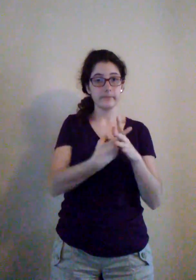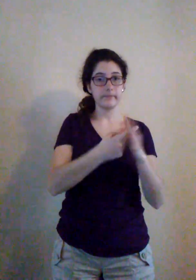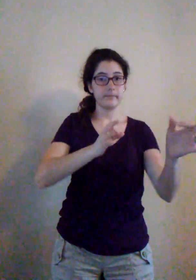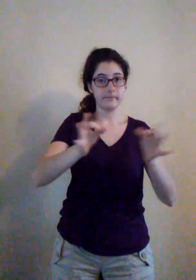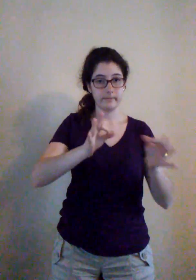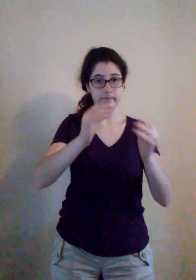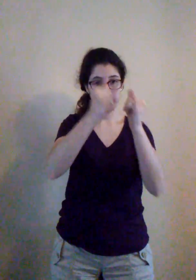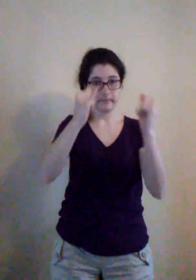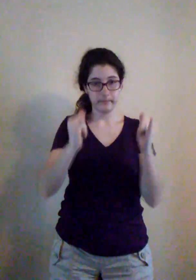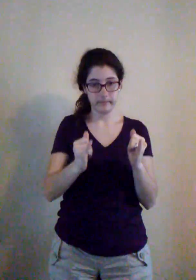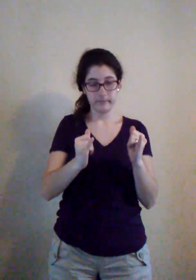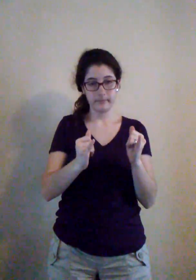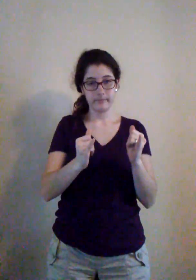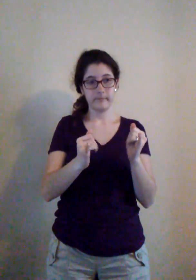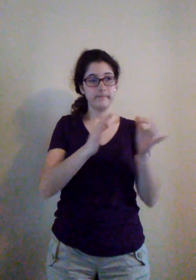how idolatry involves